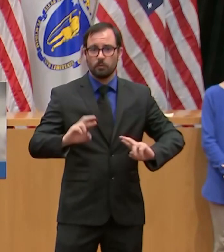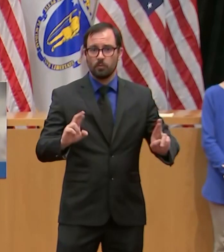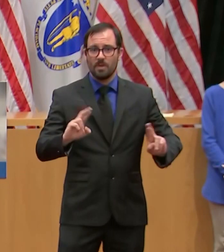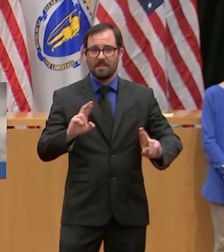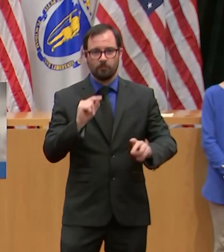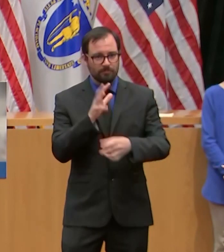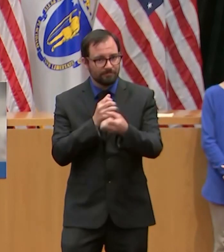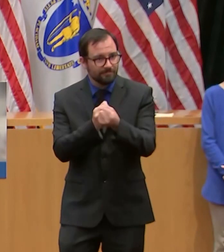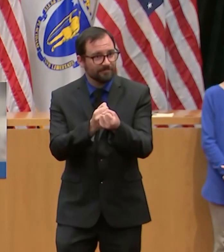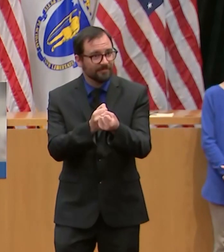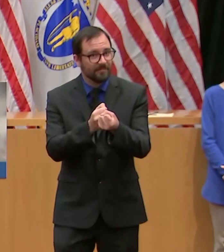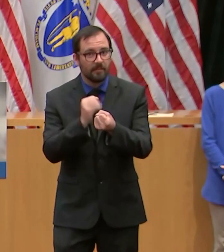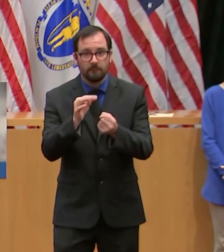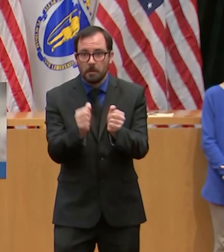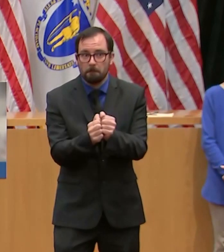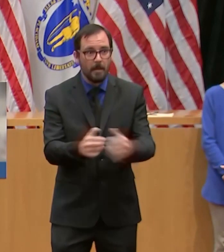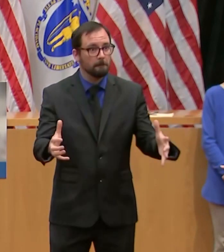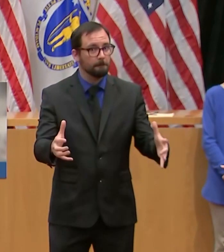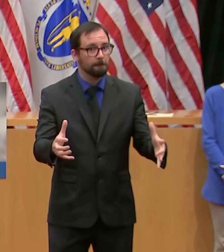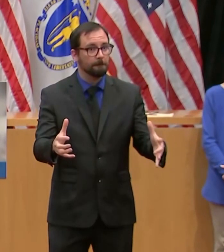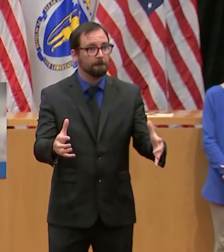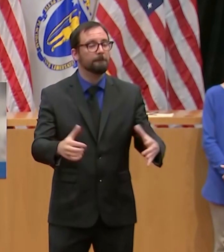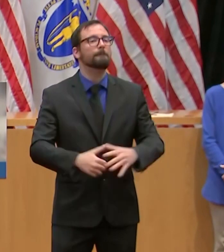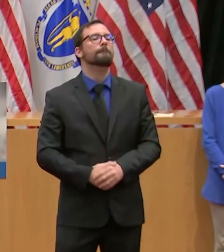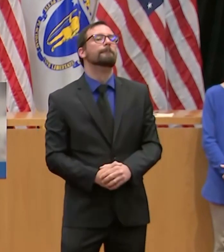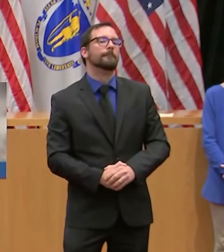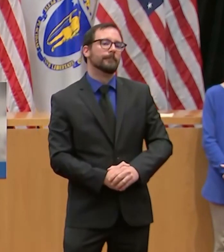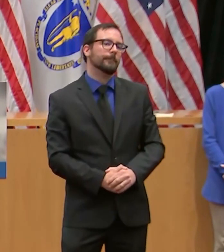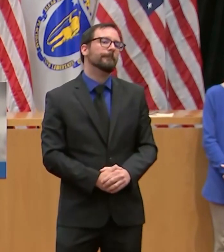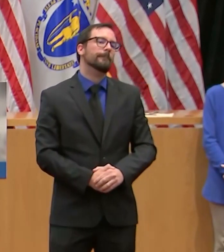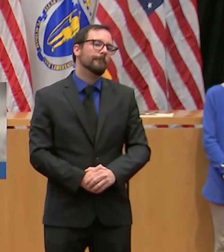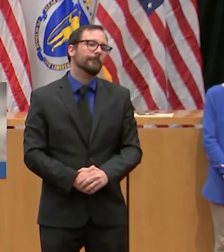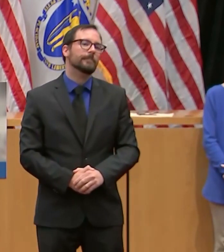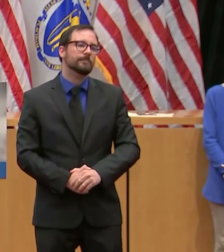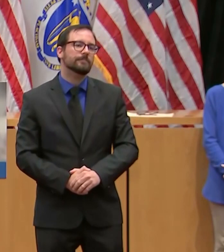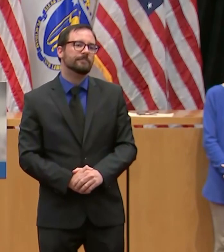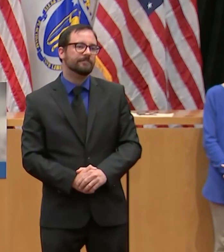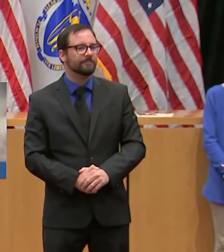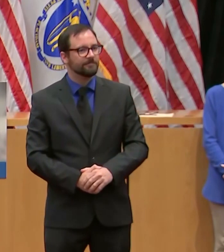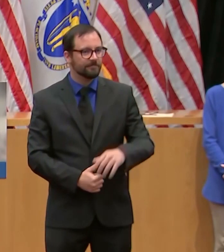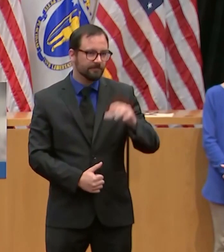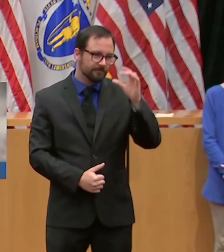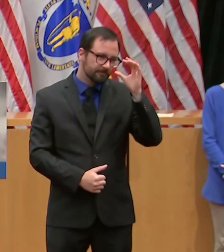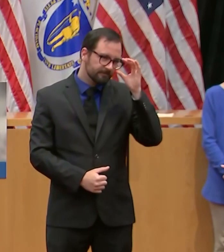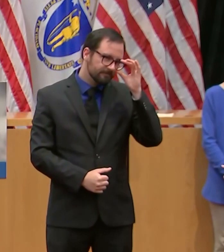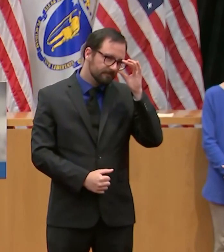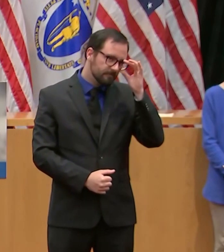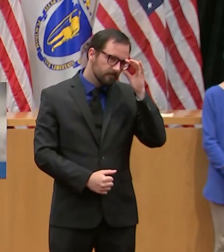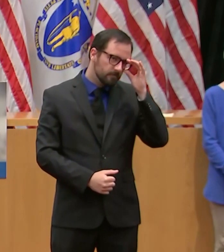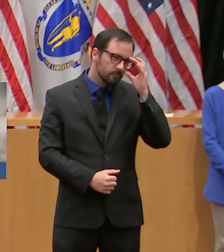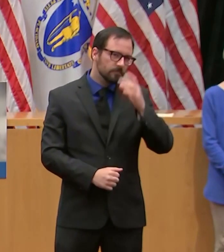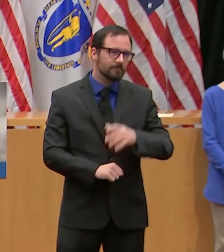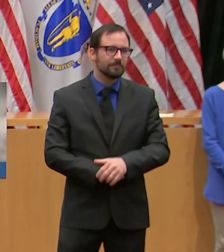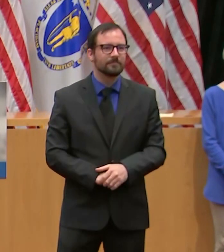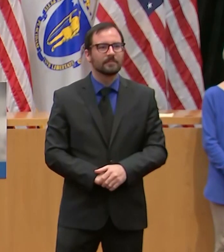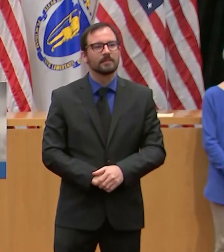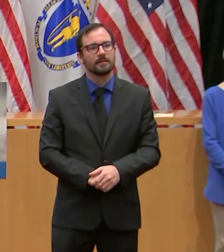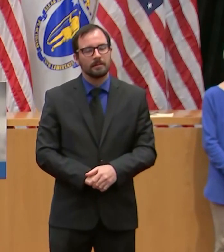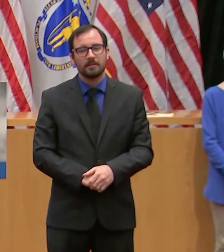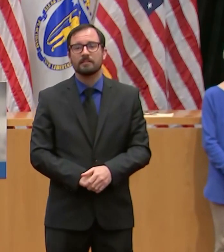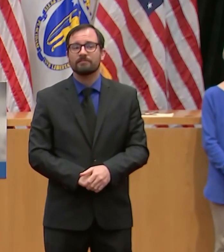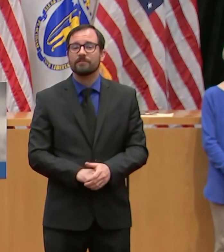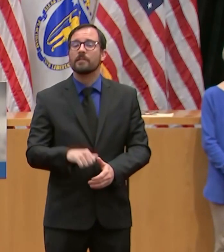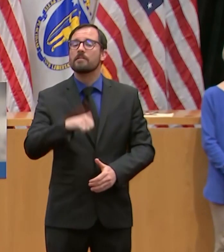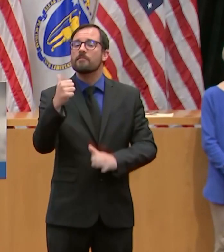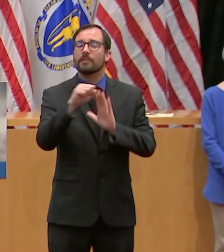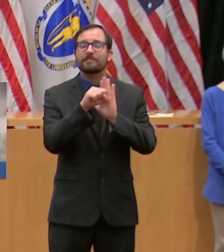deal with the surge. We've already cut red tape to allow more healthcare professionals to come over state lines, come back to work, or